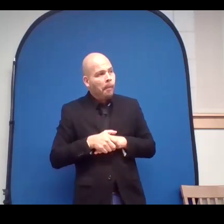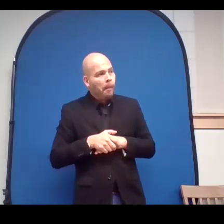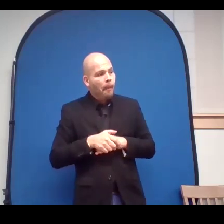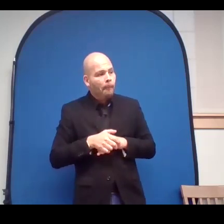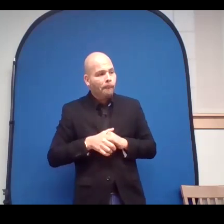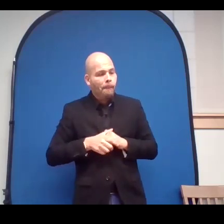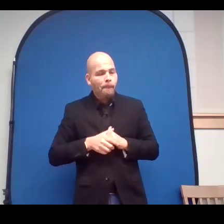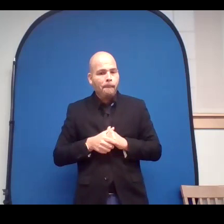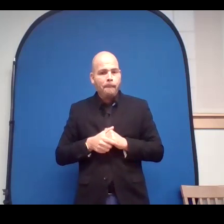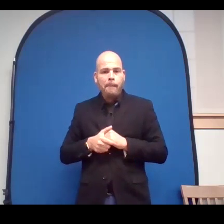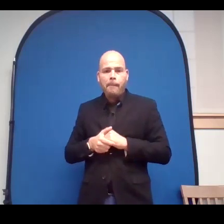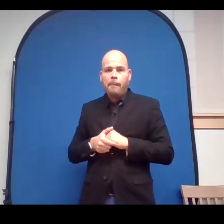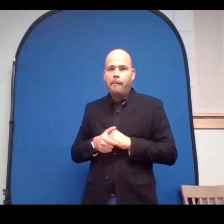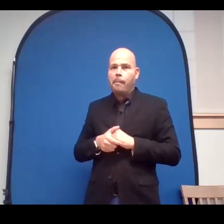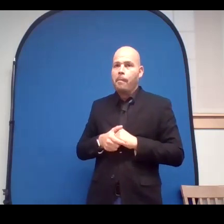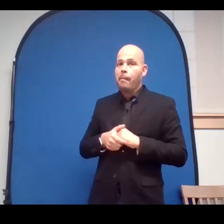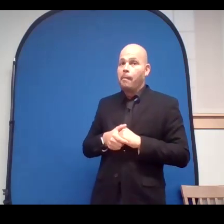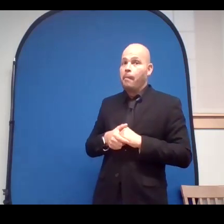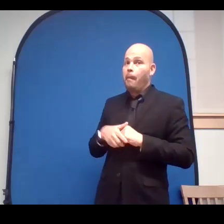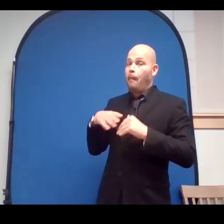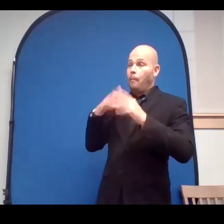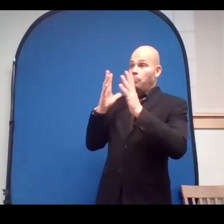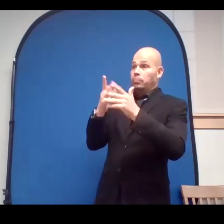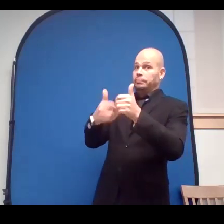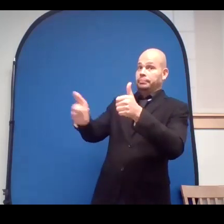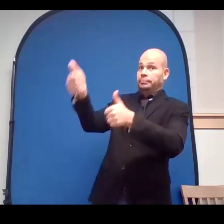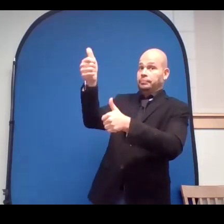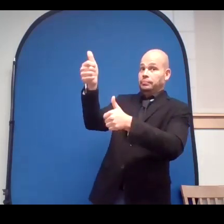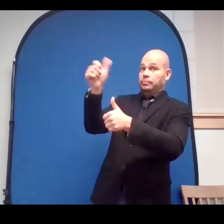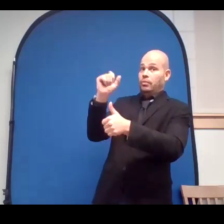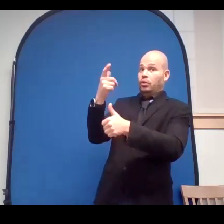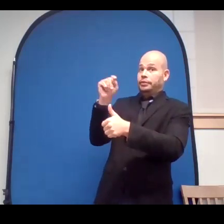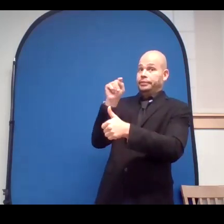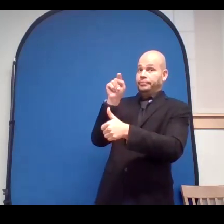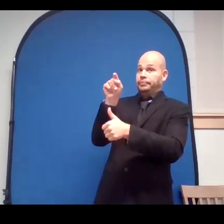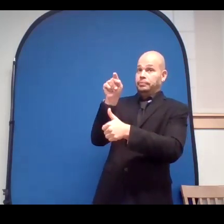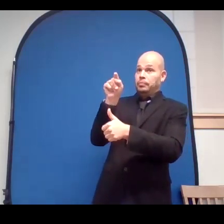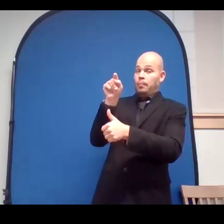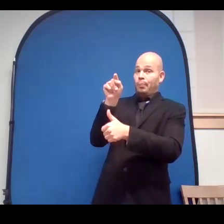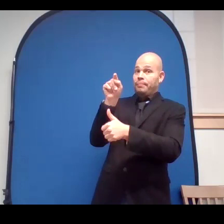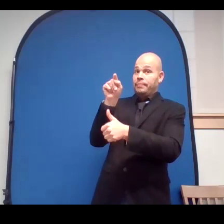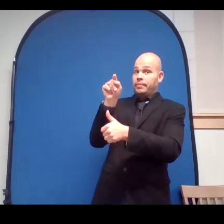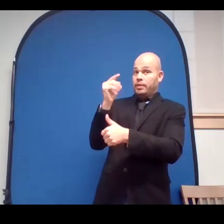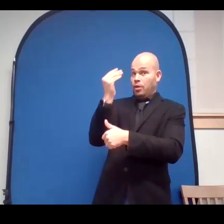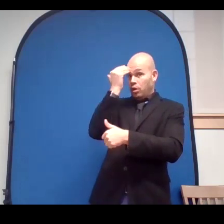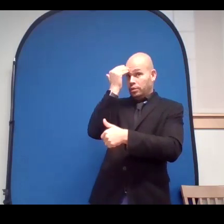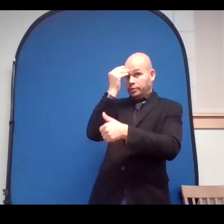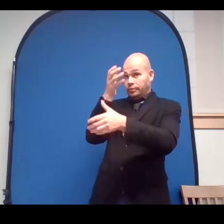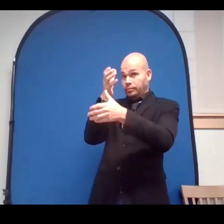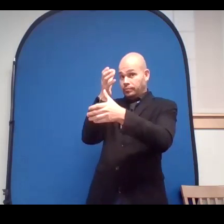Because, in terms of speaking with my first sergeant, who is my right-hand man, and his knowledge, experience, I trusted that,